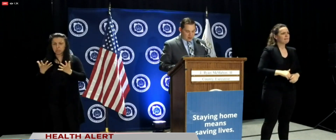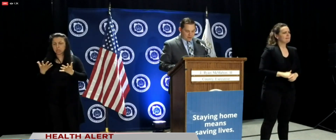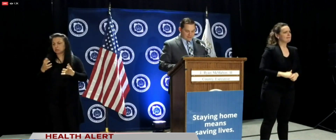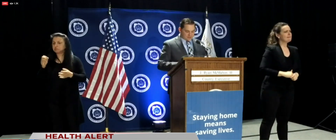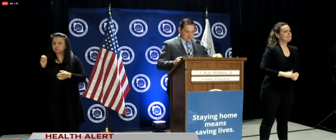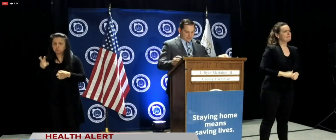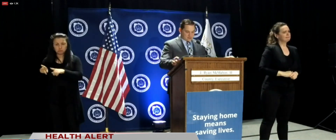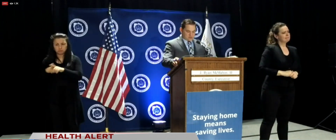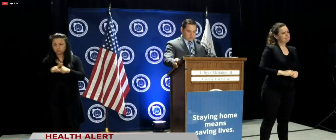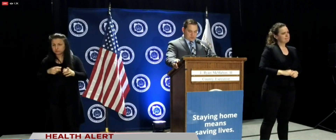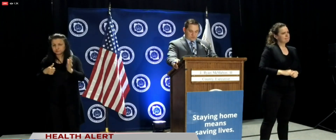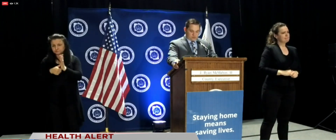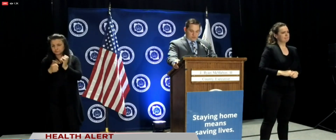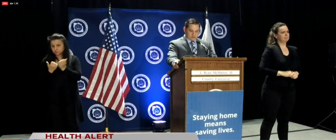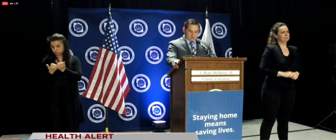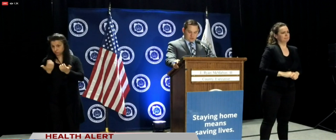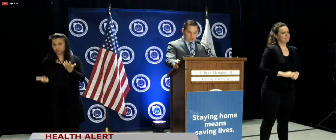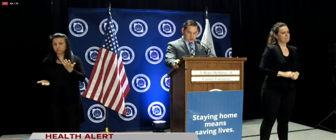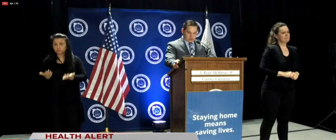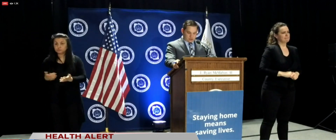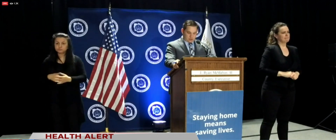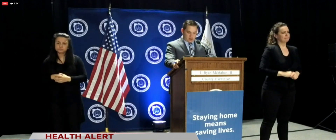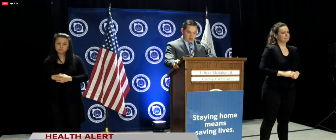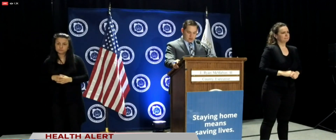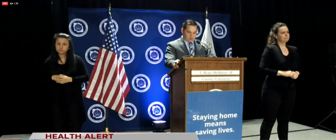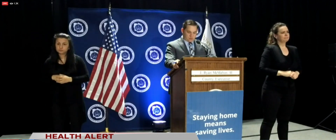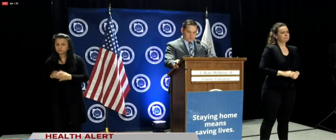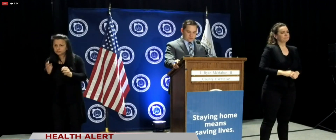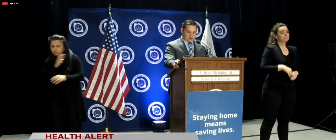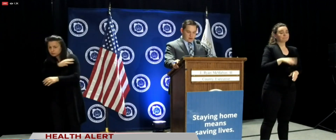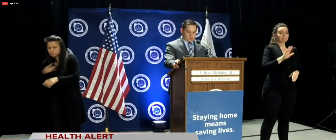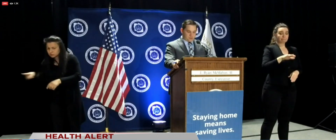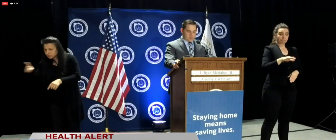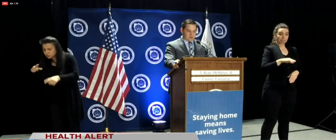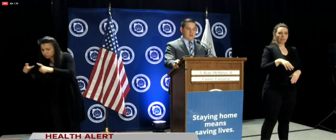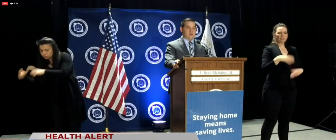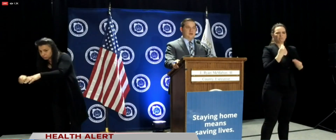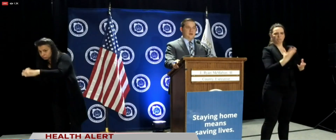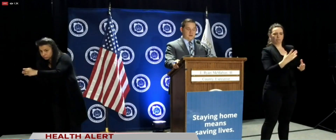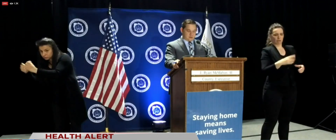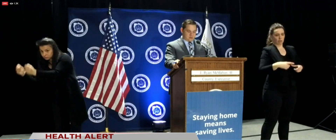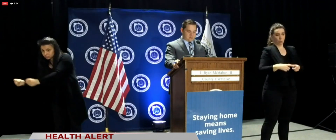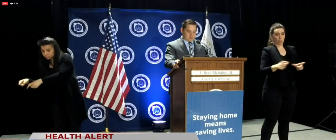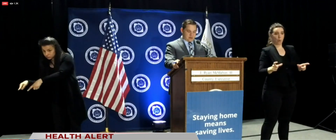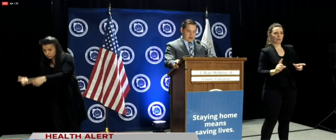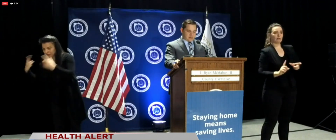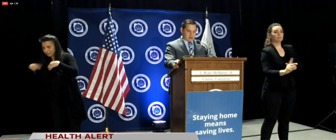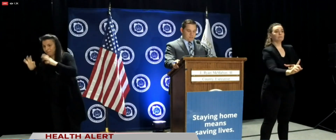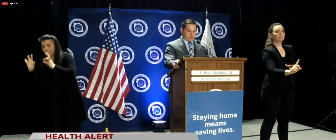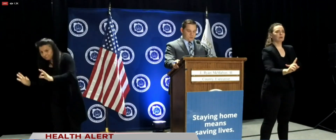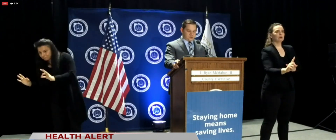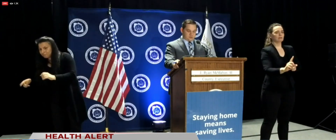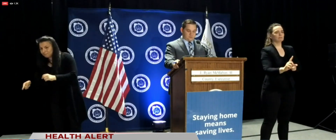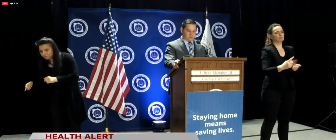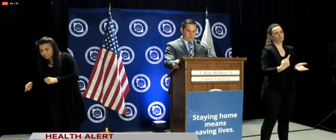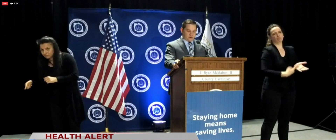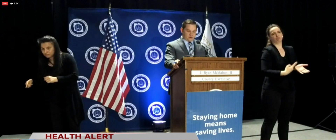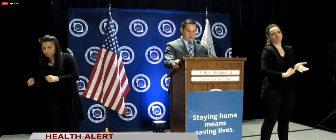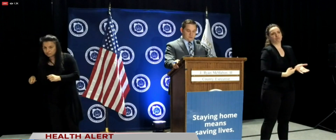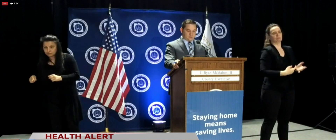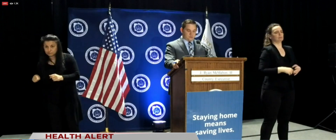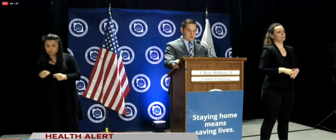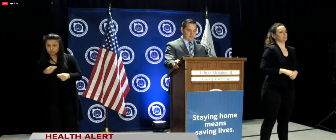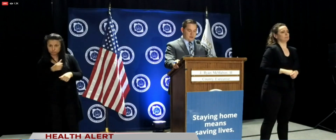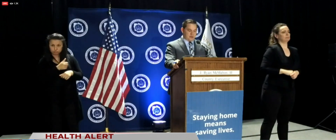Okay, positive cases released from isolation. We've set up an online portal system for